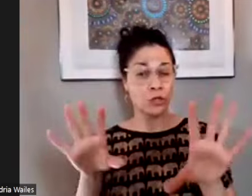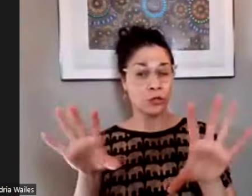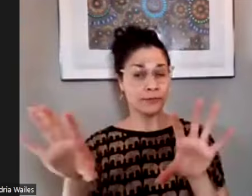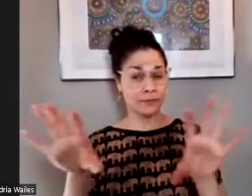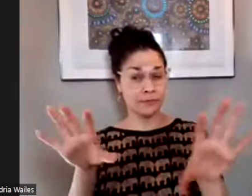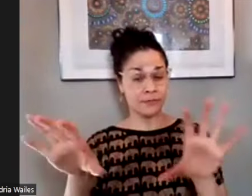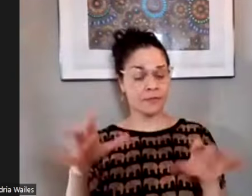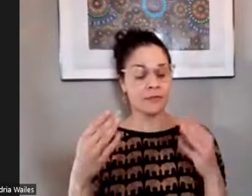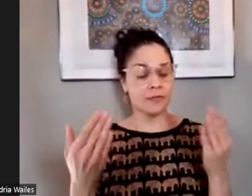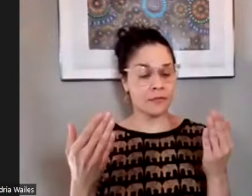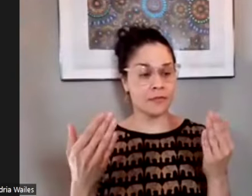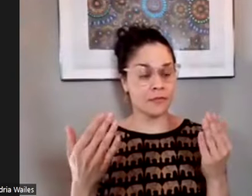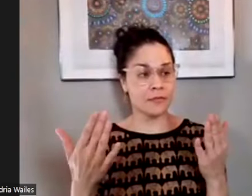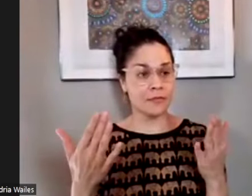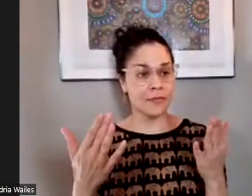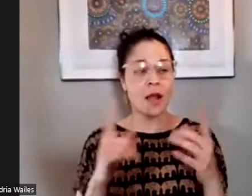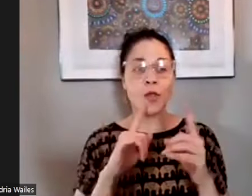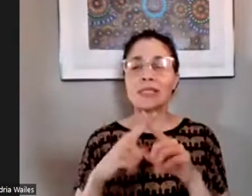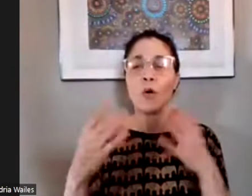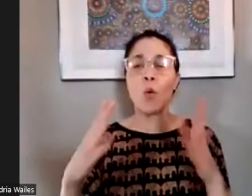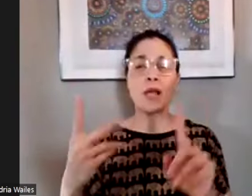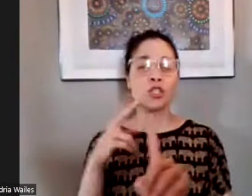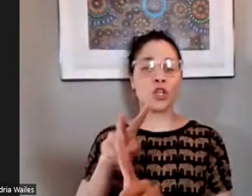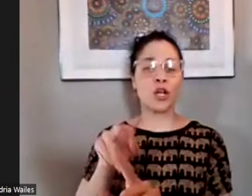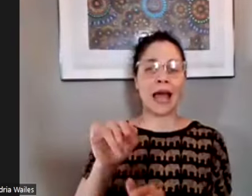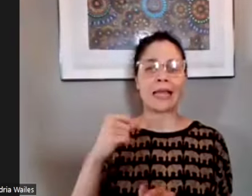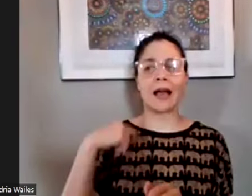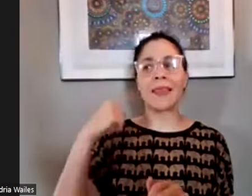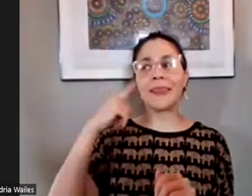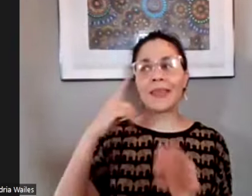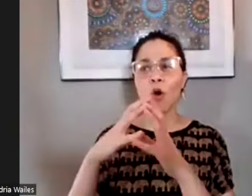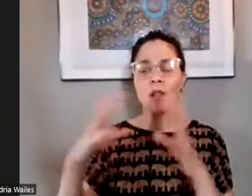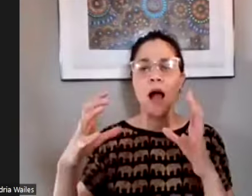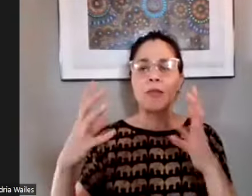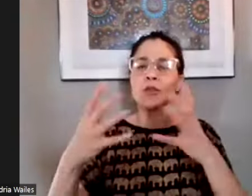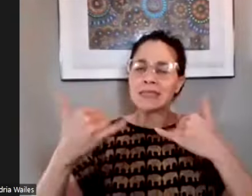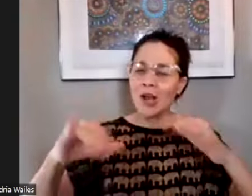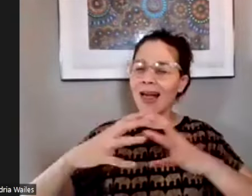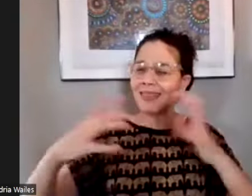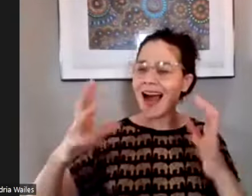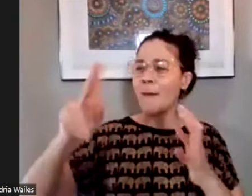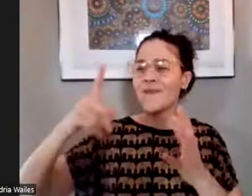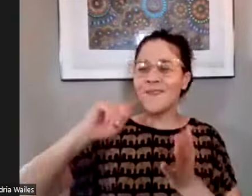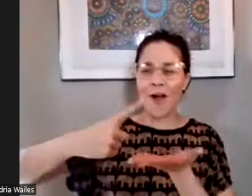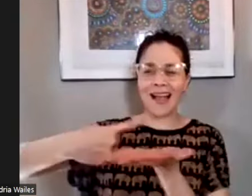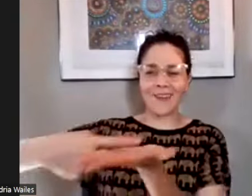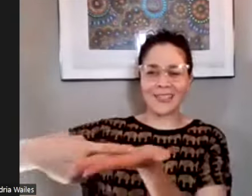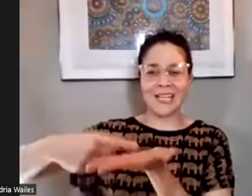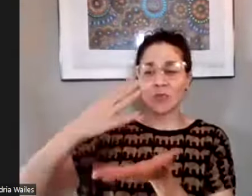language versus American Sign Language, there's just different ways to look at it. I think there's